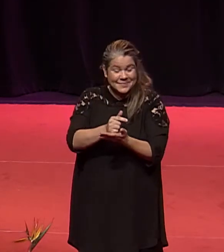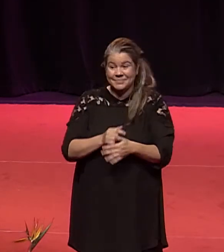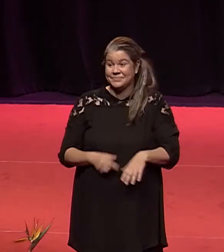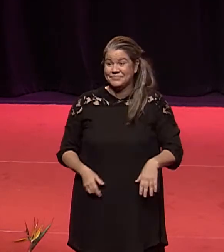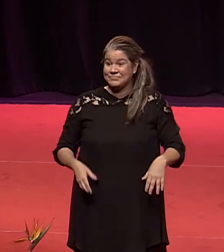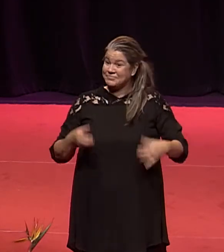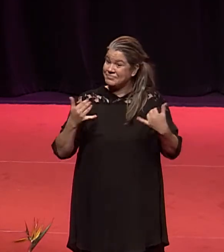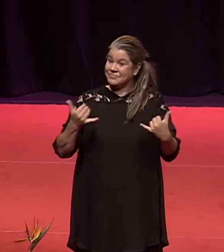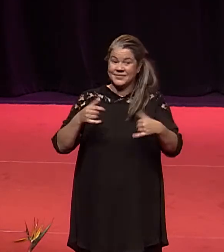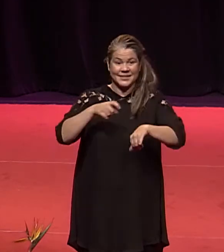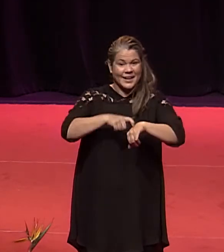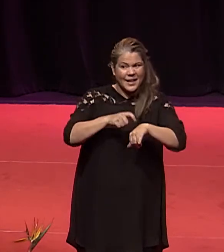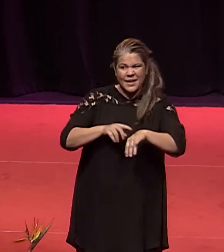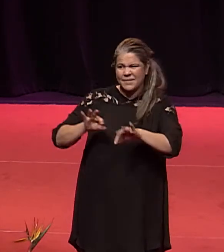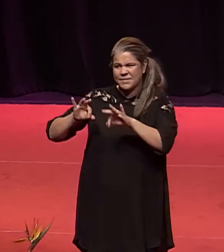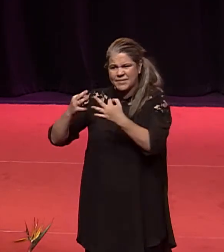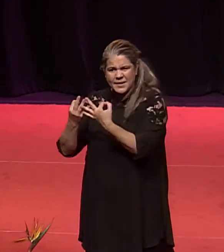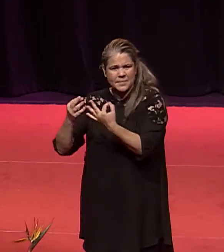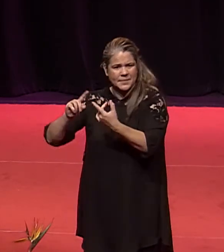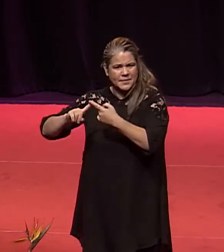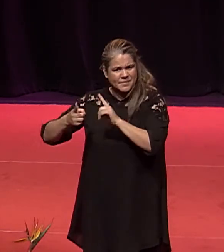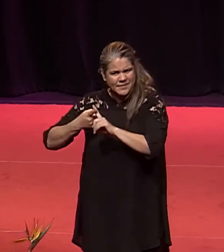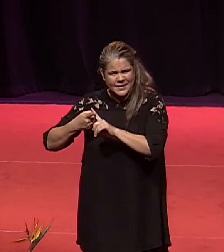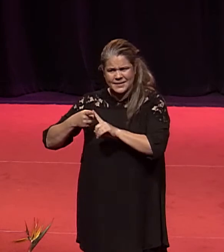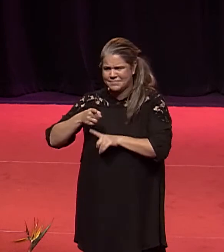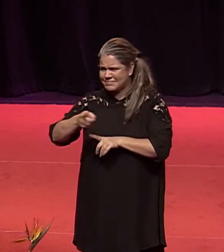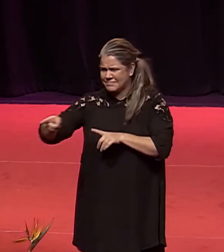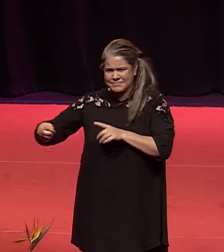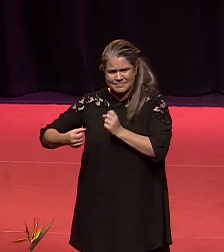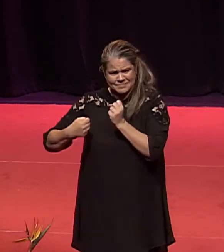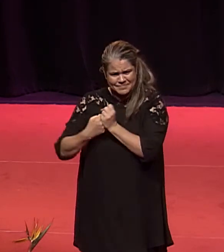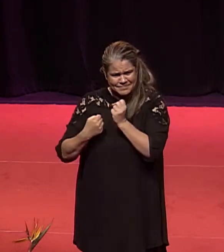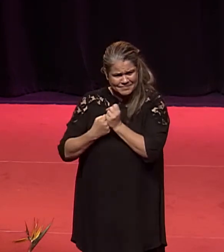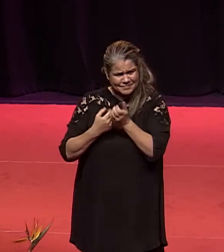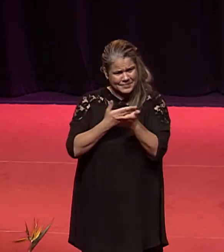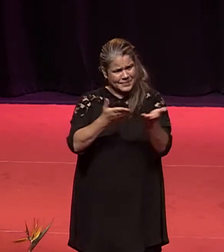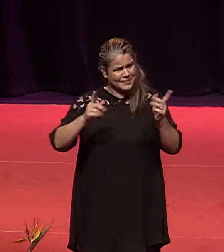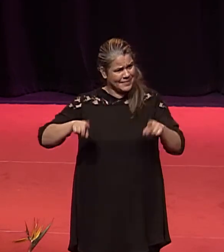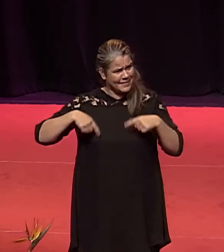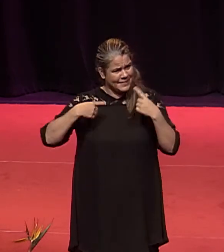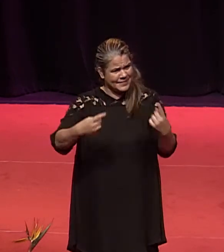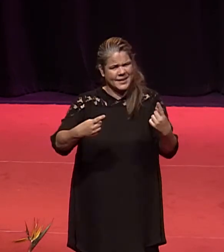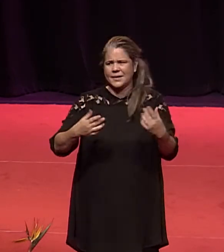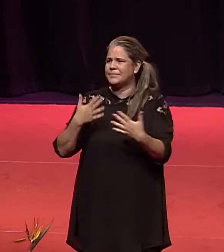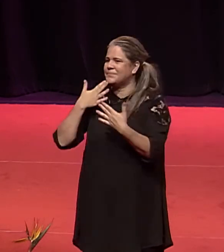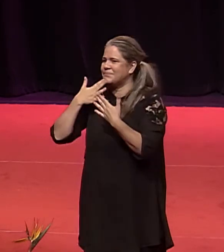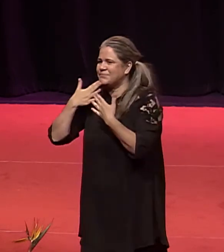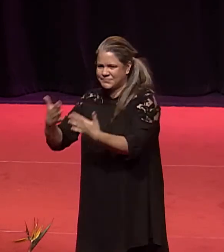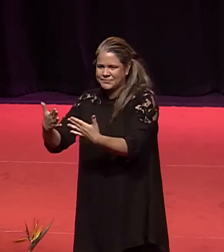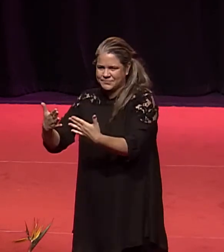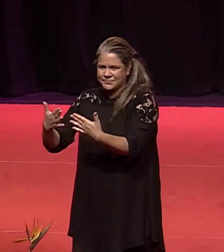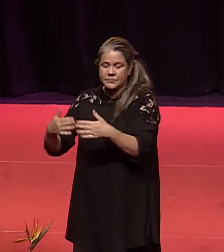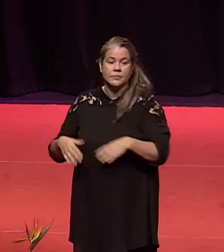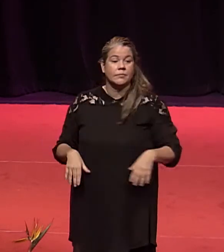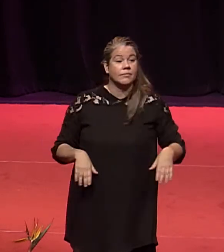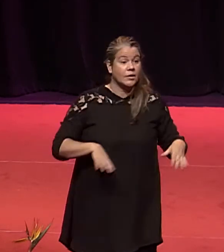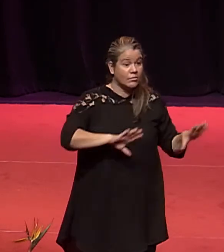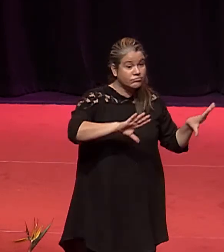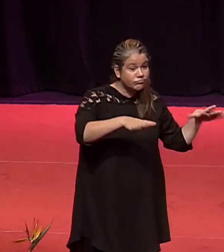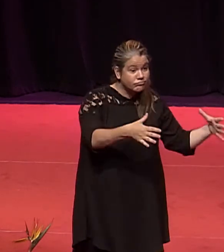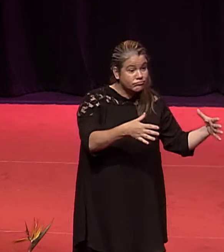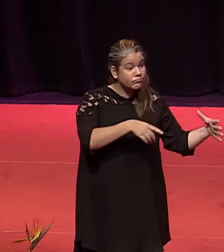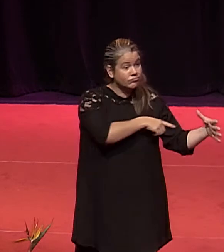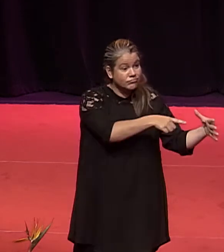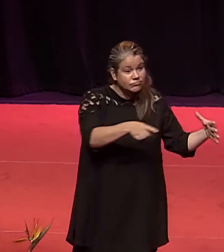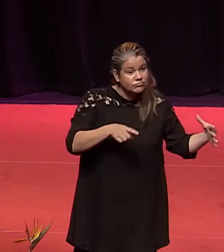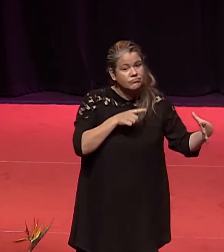and friends who supported you through this important stage of your life journey. It is also a time to thank those who helped you